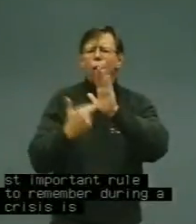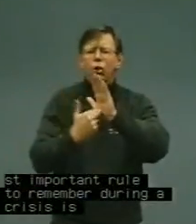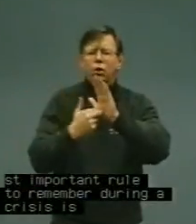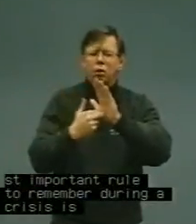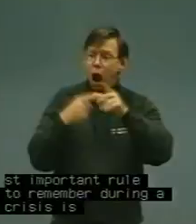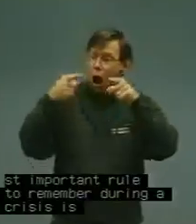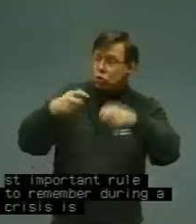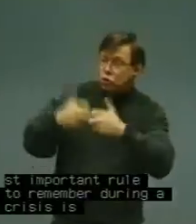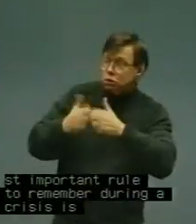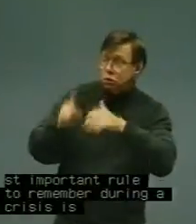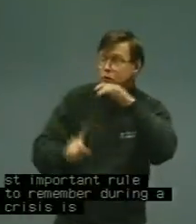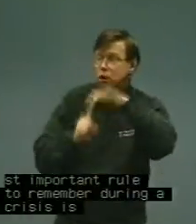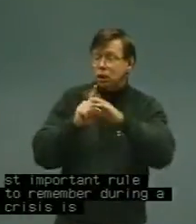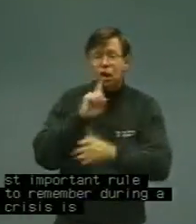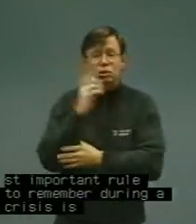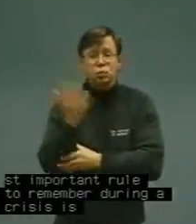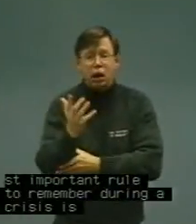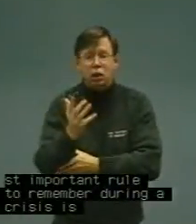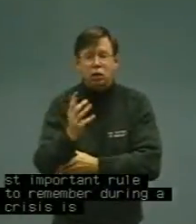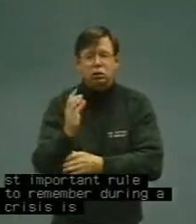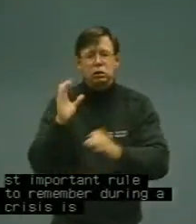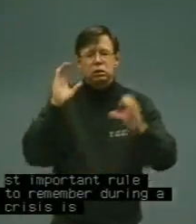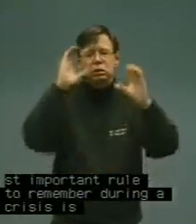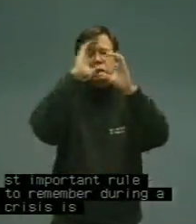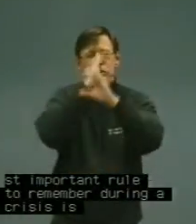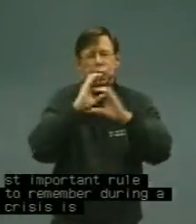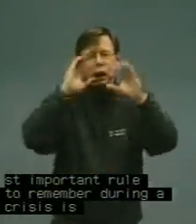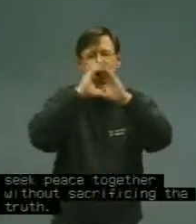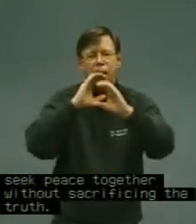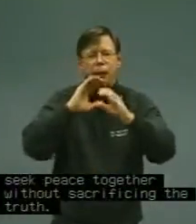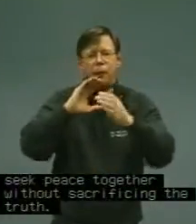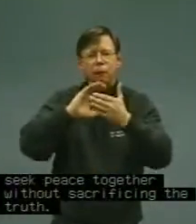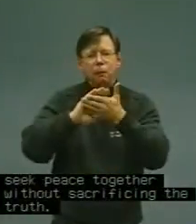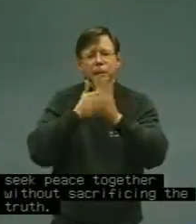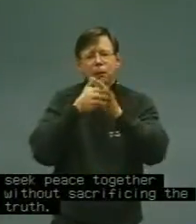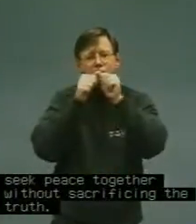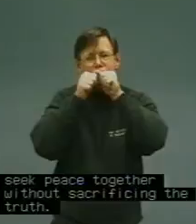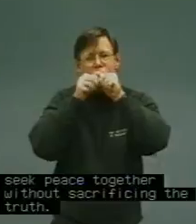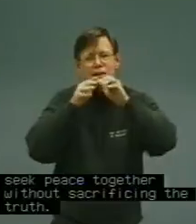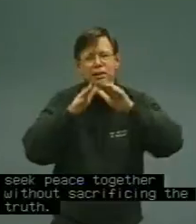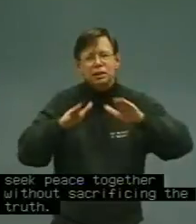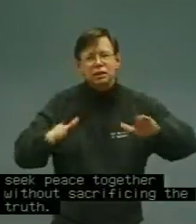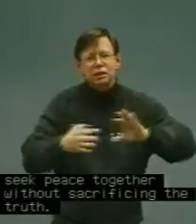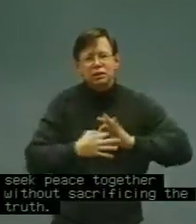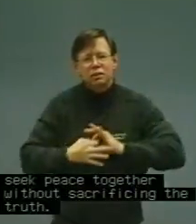The first important rule to remember during a crisis is seek peace together